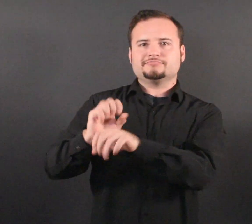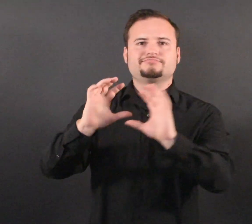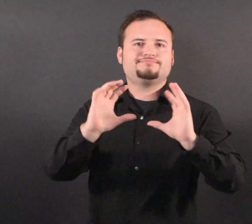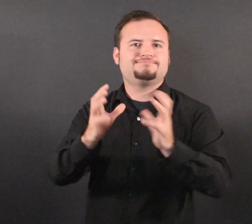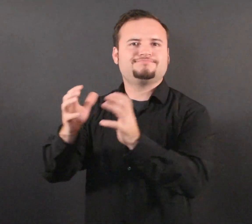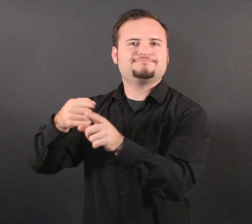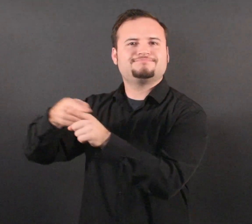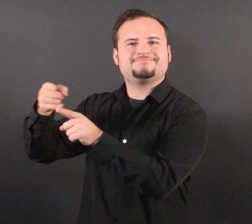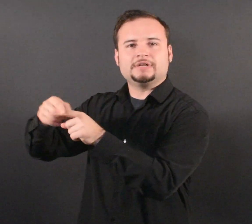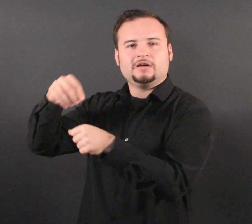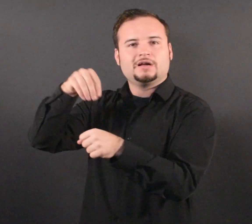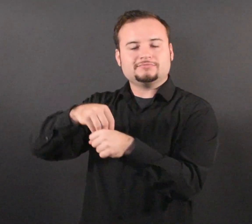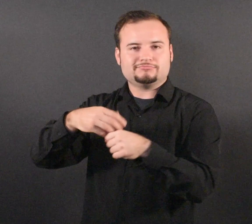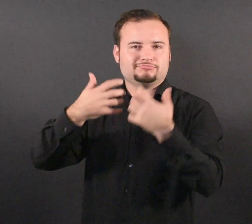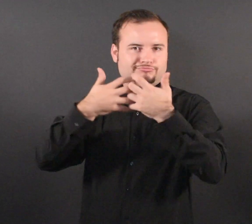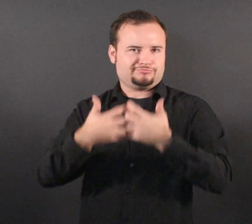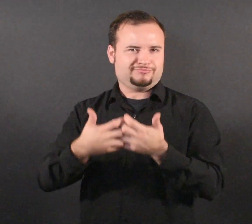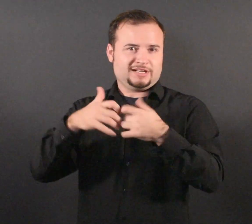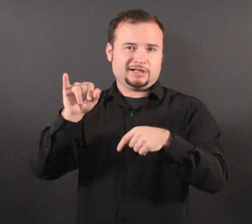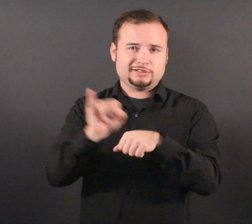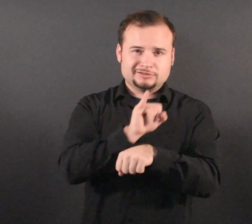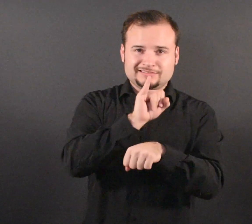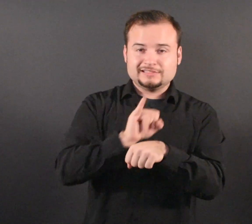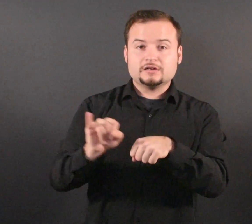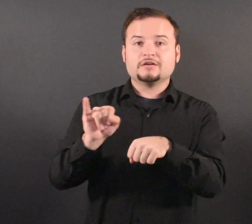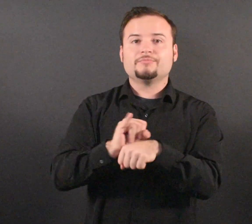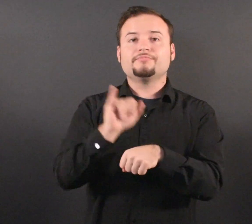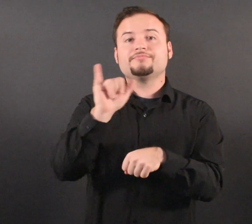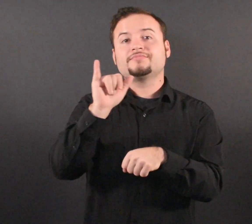in the industries of advanced marketing,